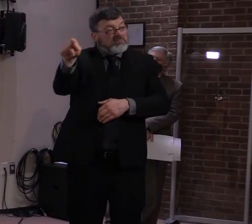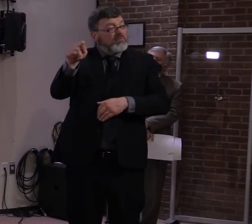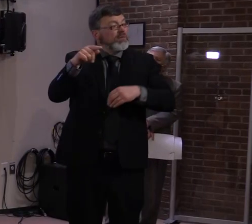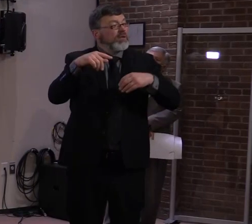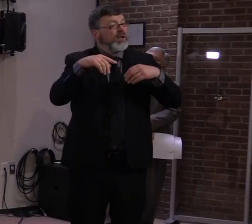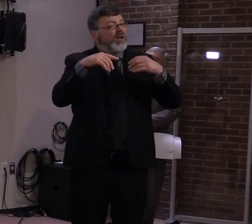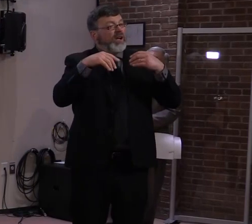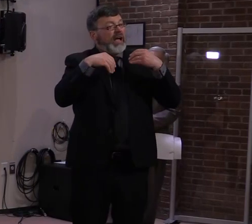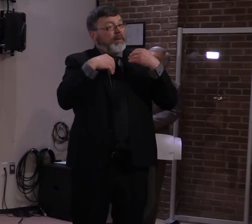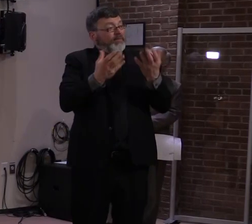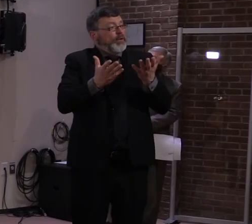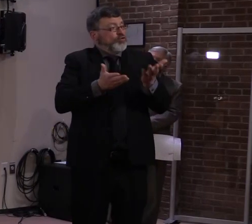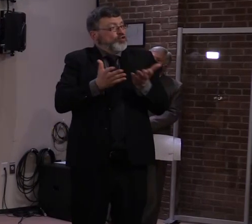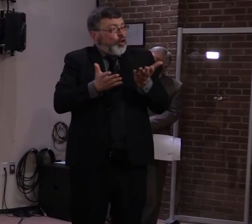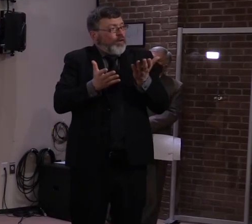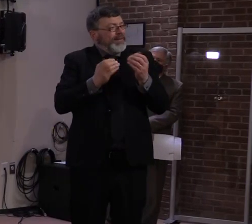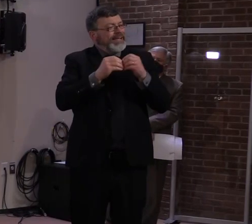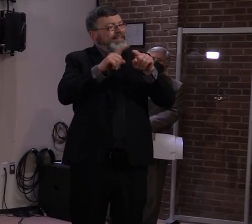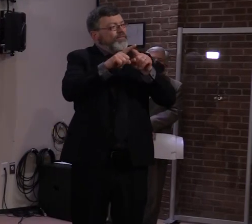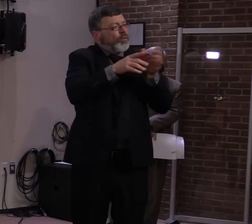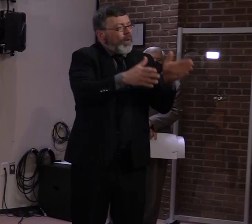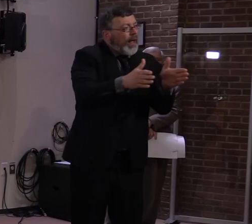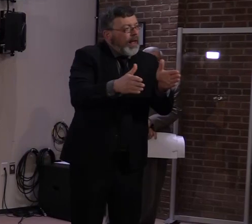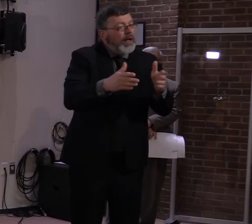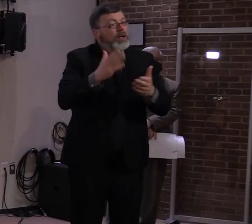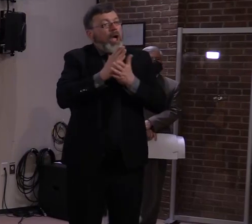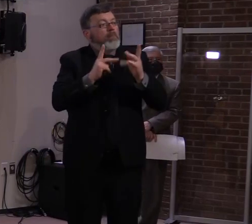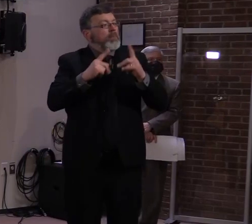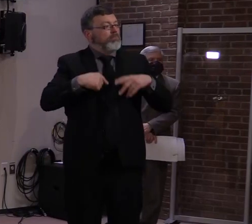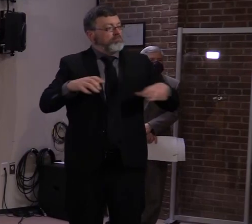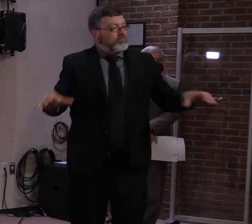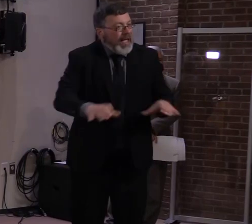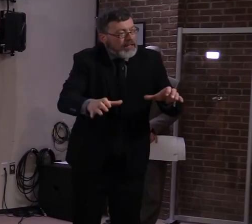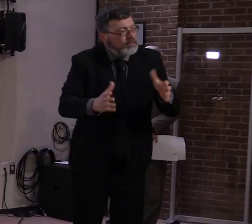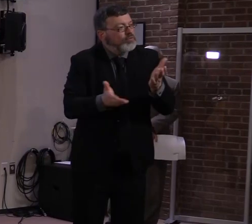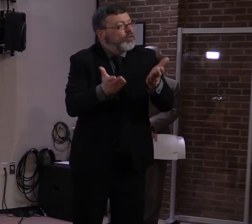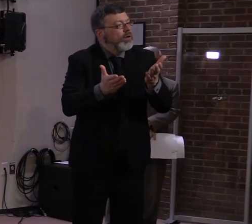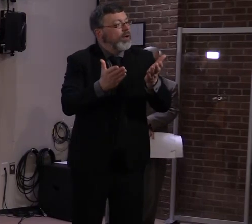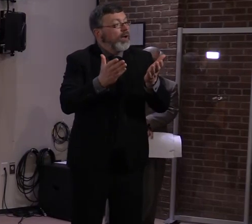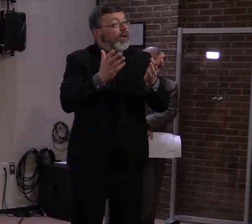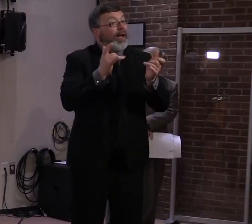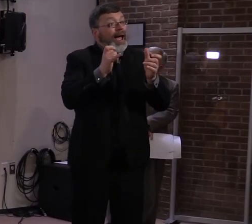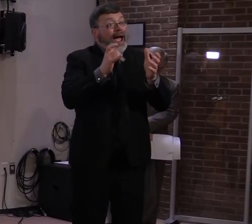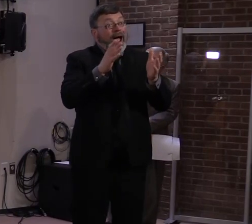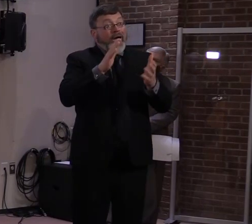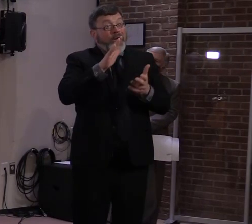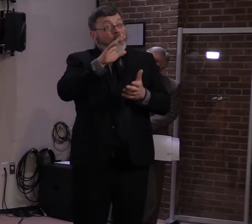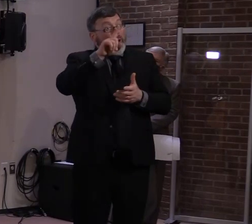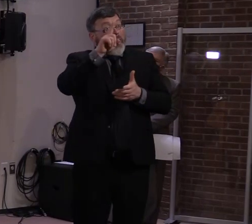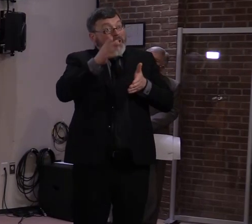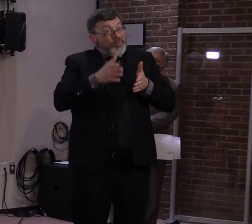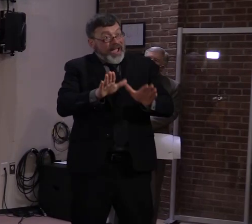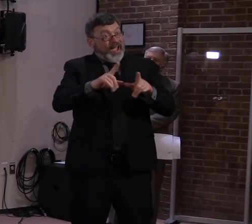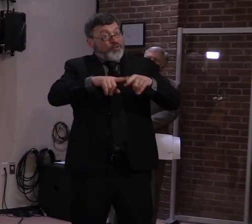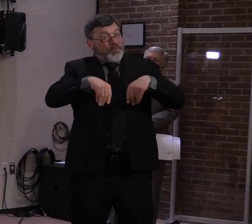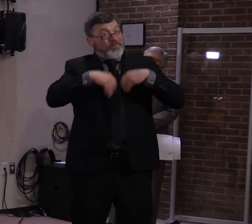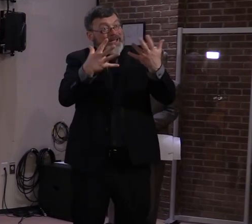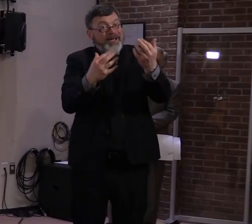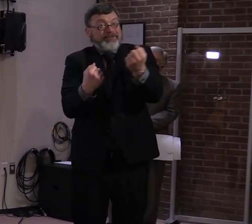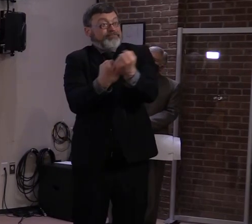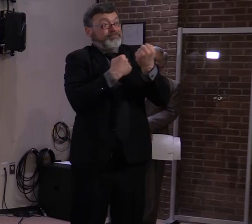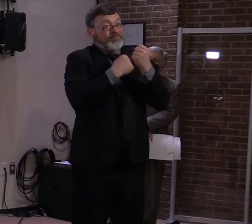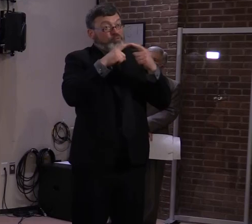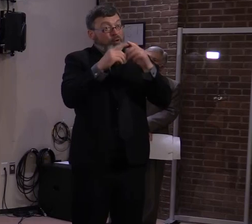faced with at the time, same age group, 18 to 29, being asked to, I mean, asked to, that wasn't